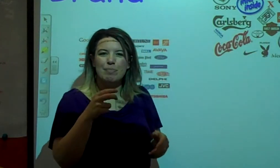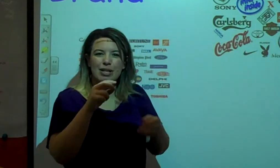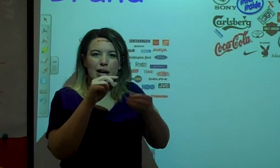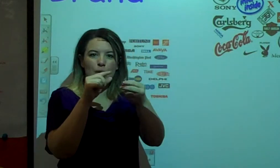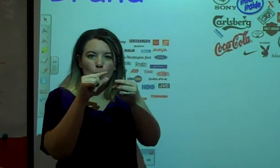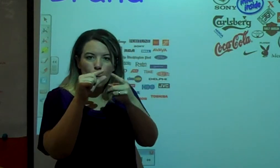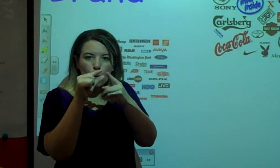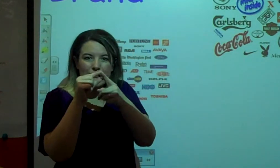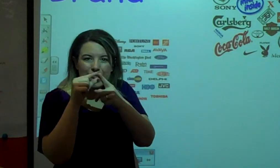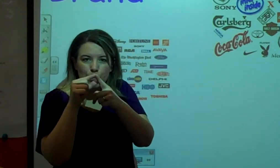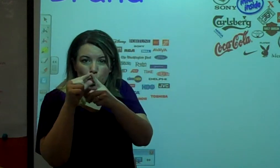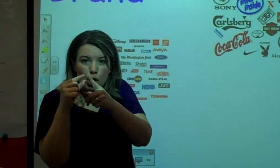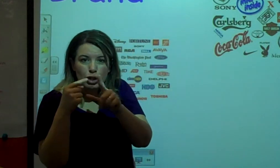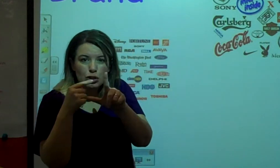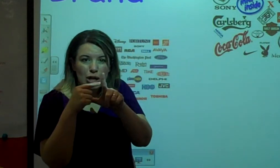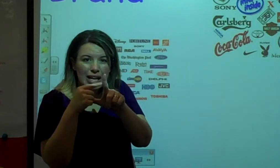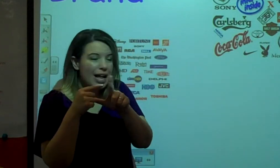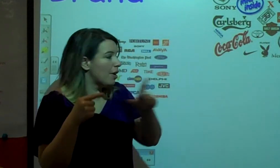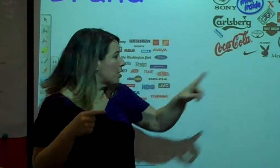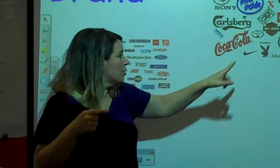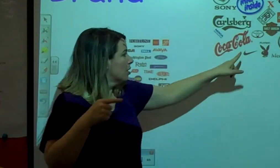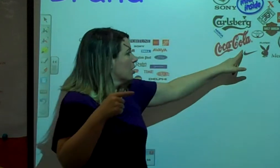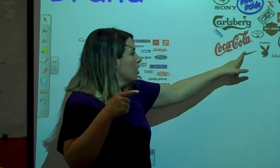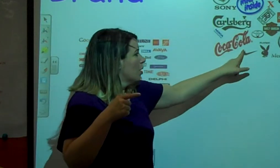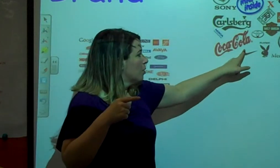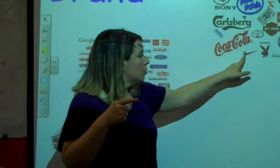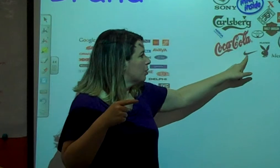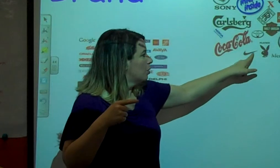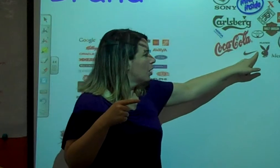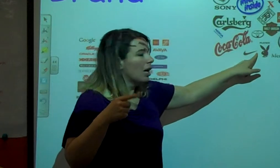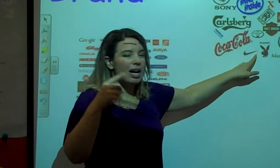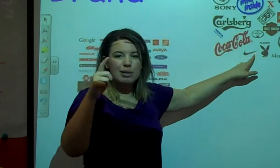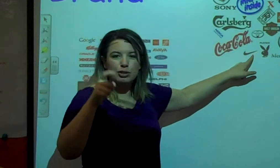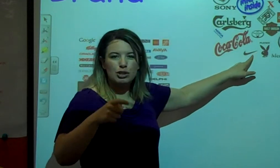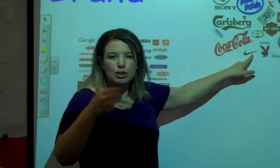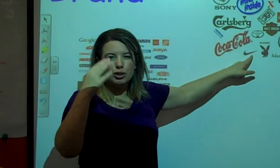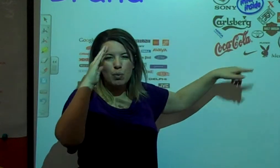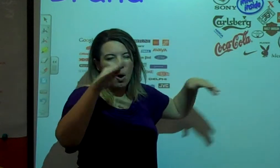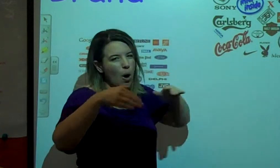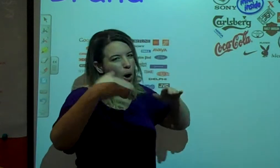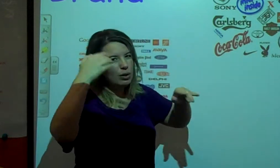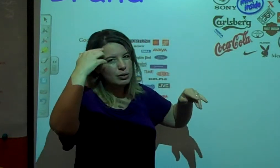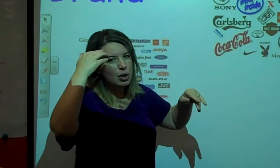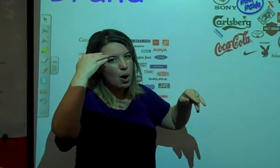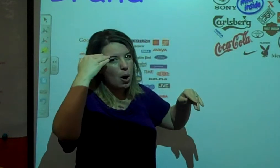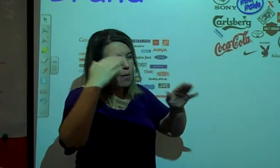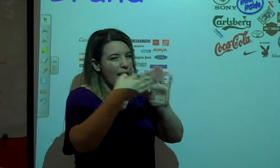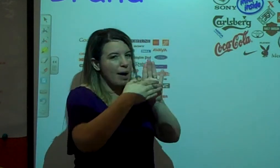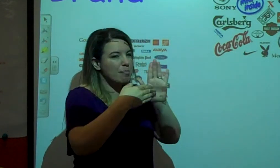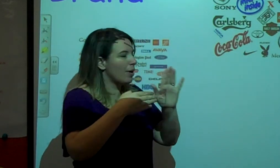be like words or letters. I'm sure you all know that